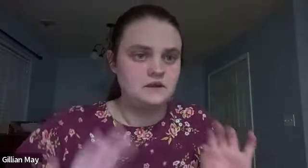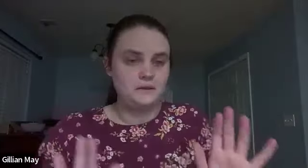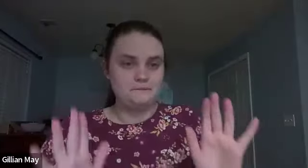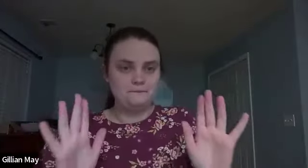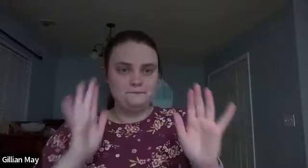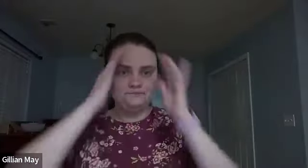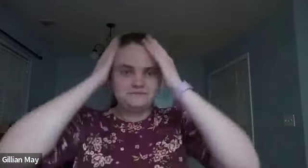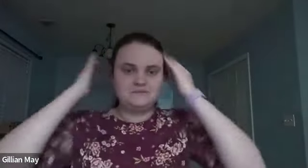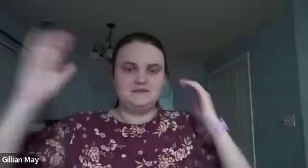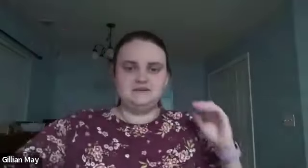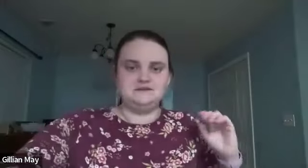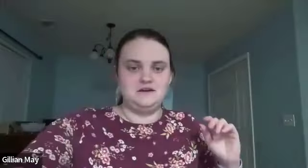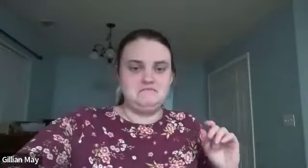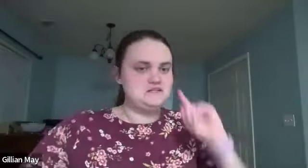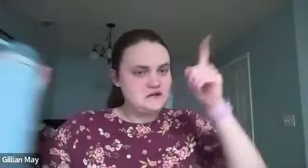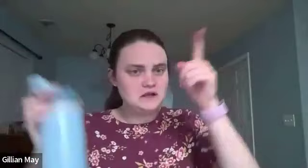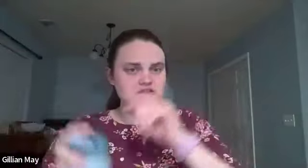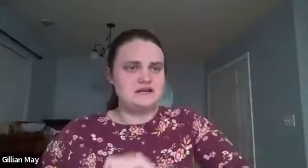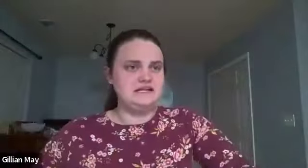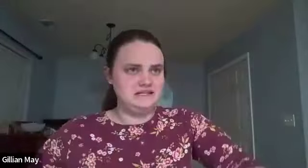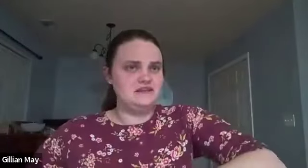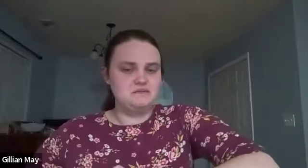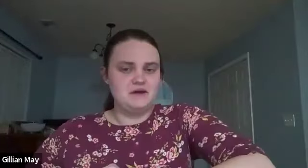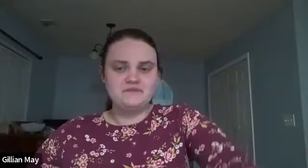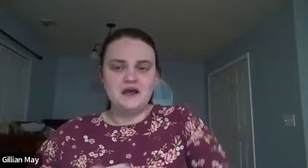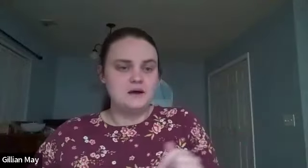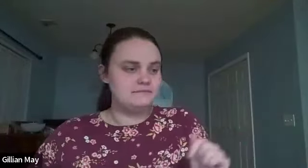Okay. Sorry, it's very close, but I needed to let them out.